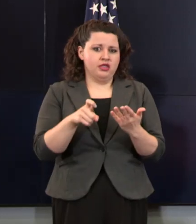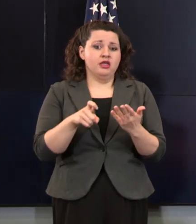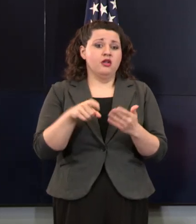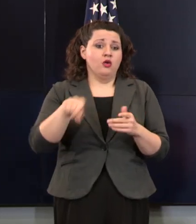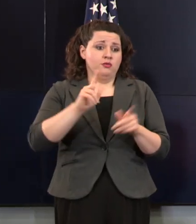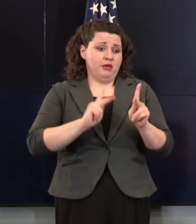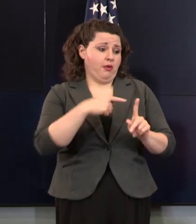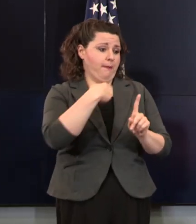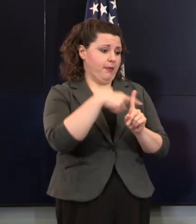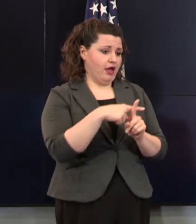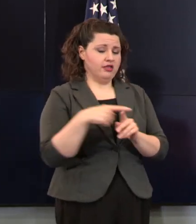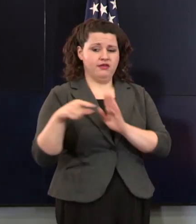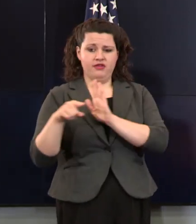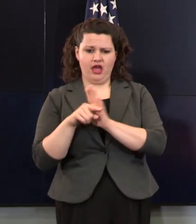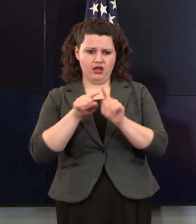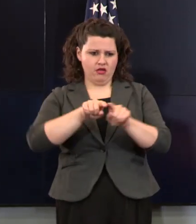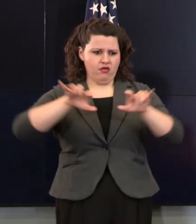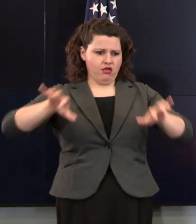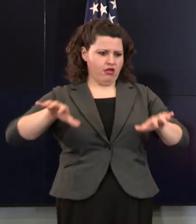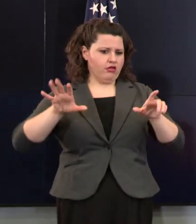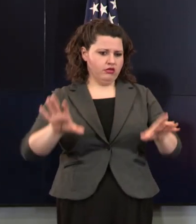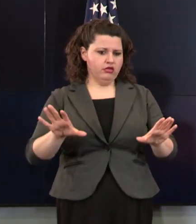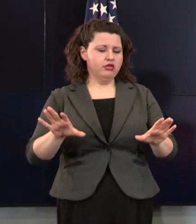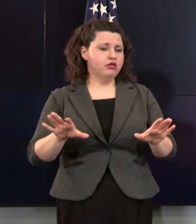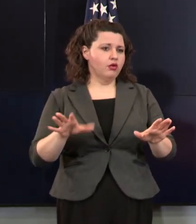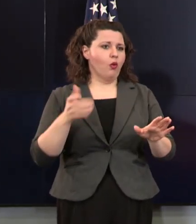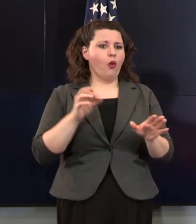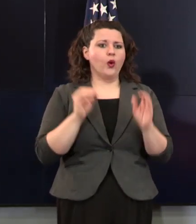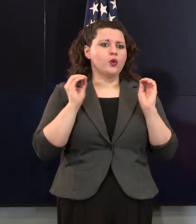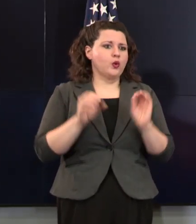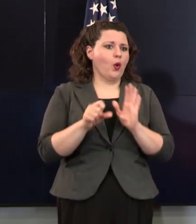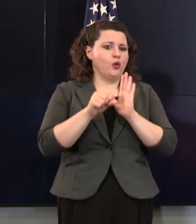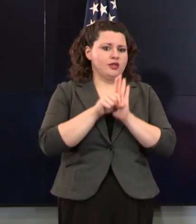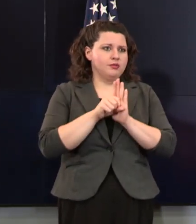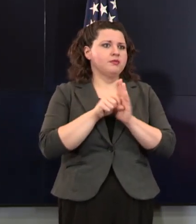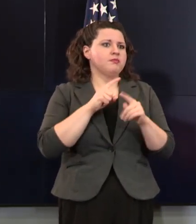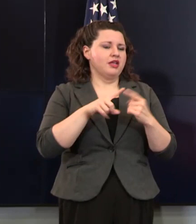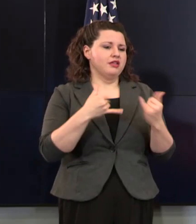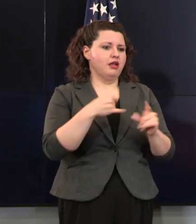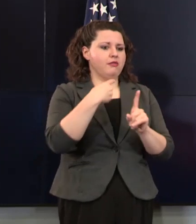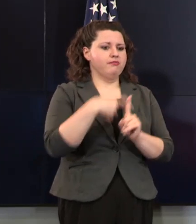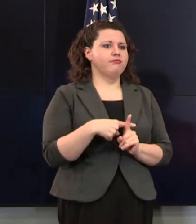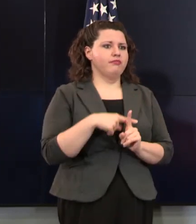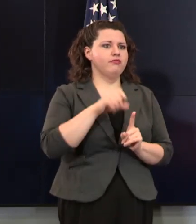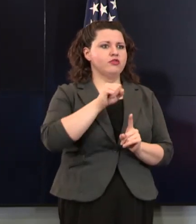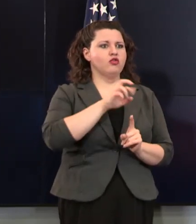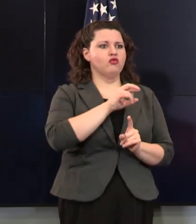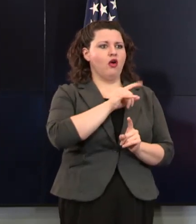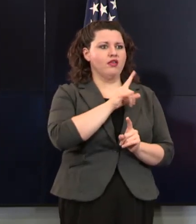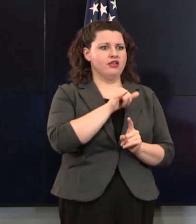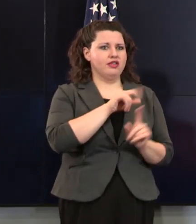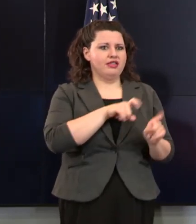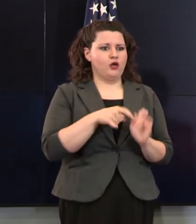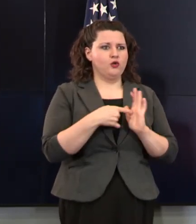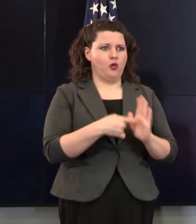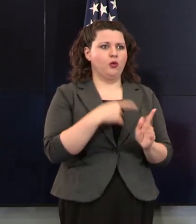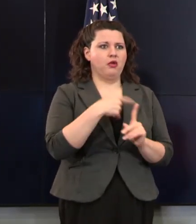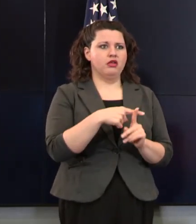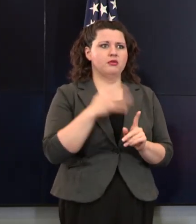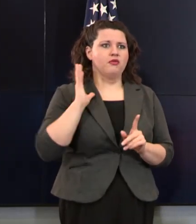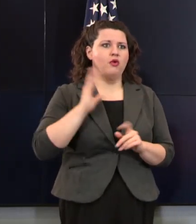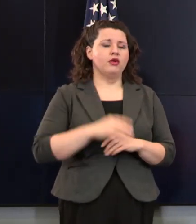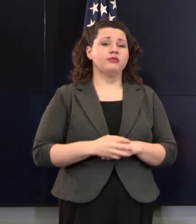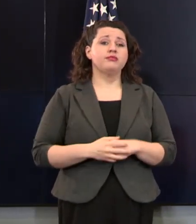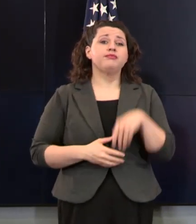tested positive and negative or were asymptomatic and tested positive through the serology testing. Governor, we get a lot